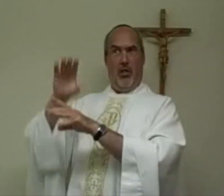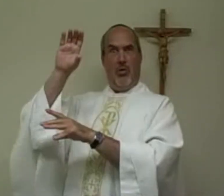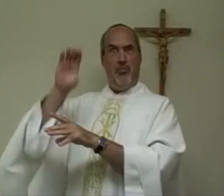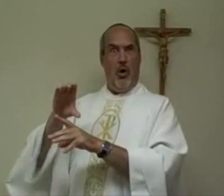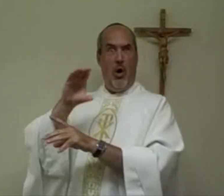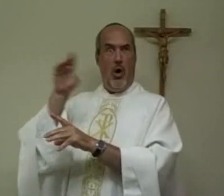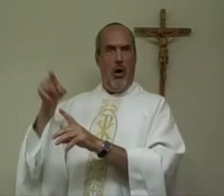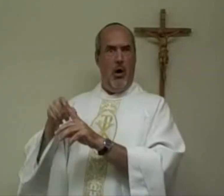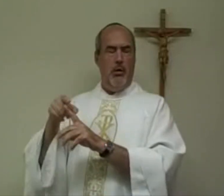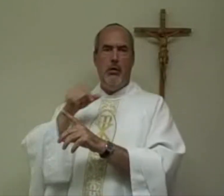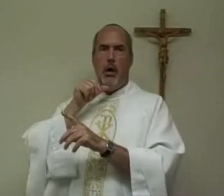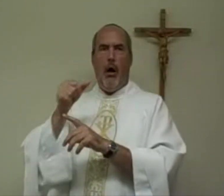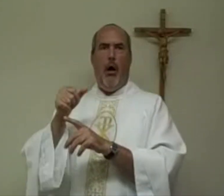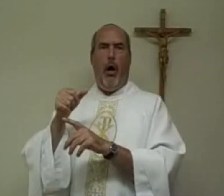sin.